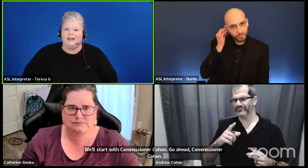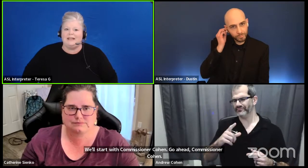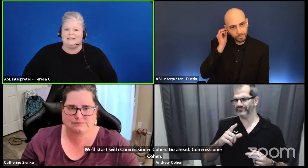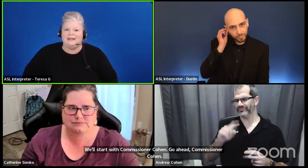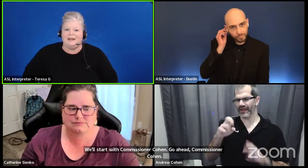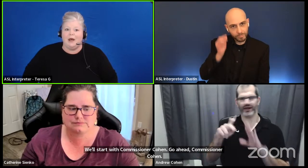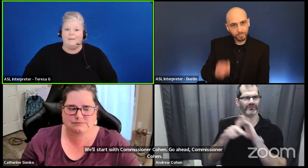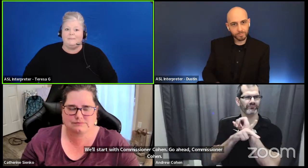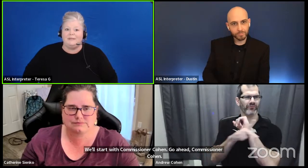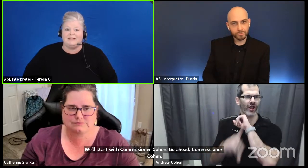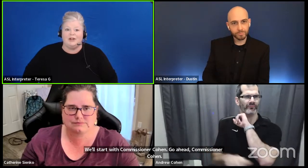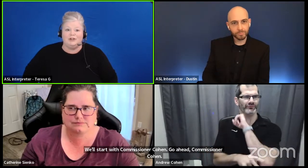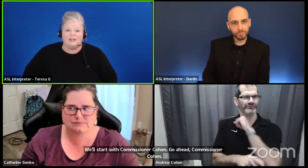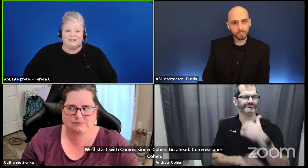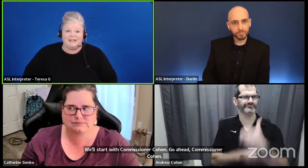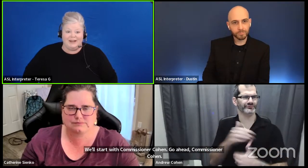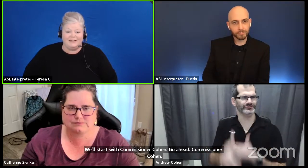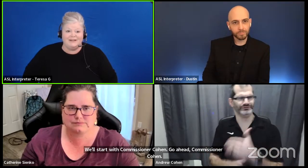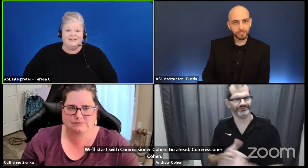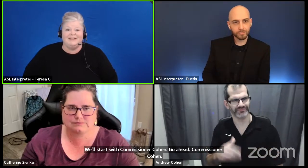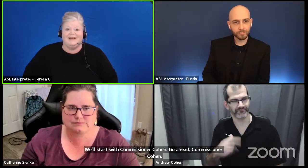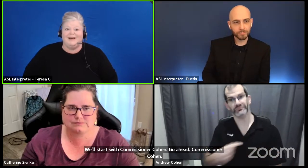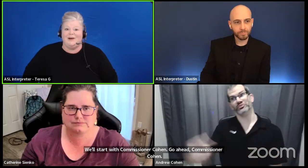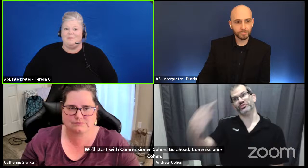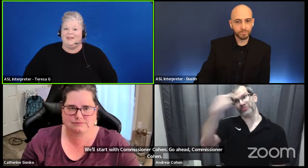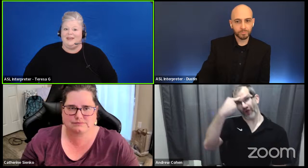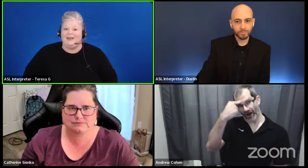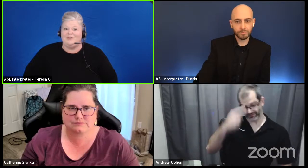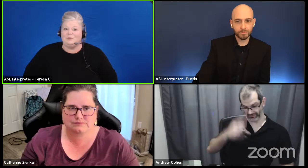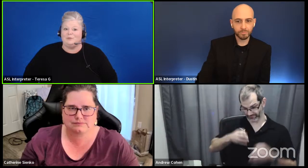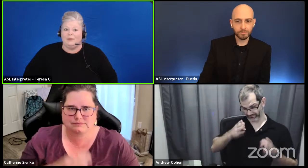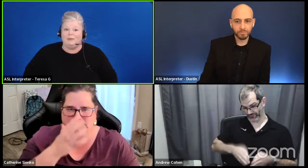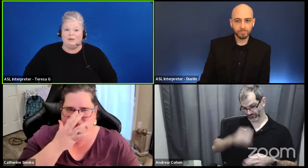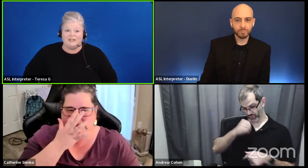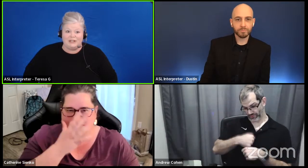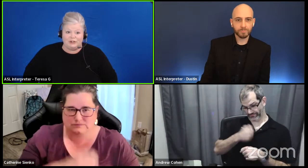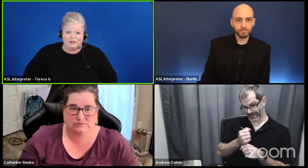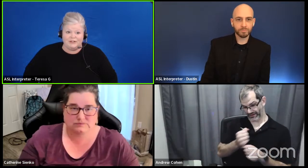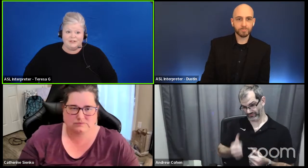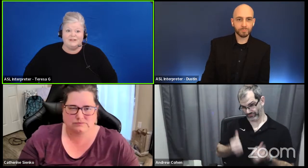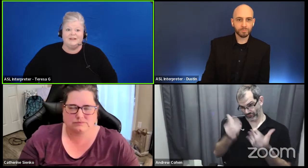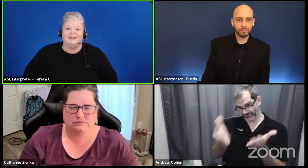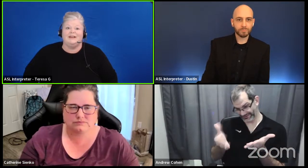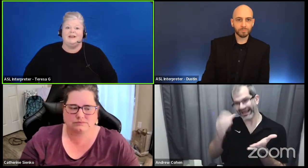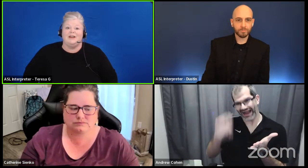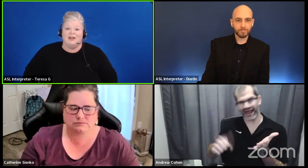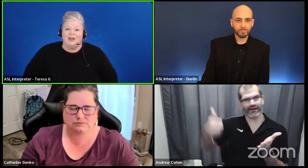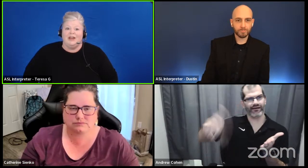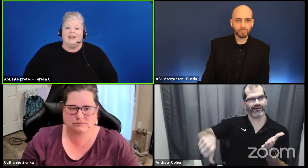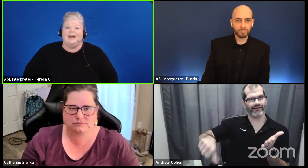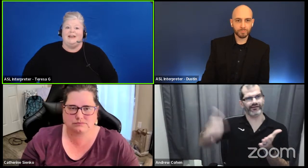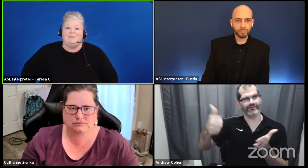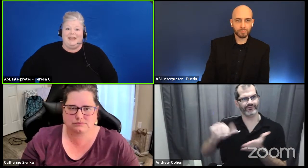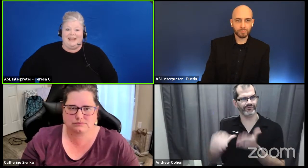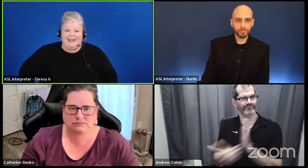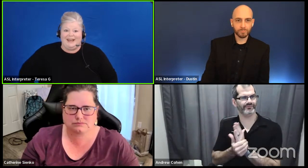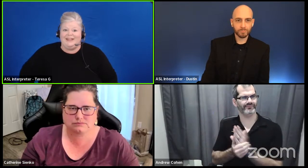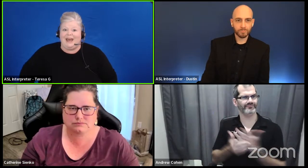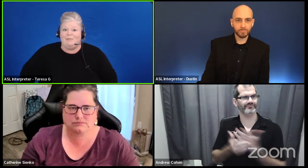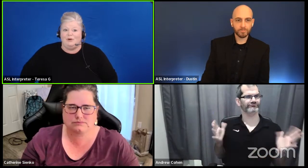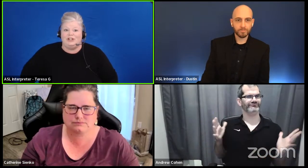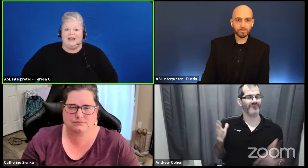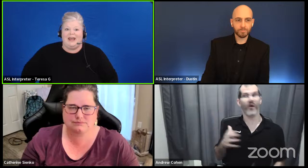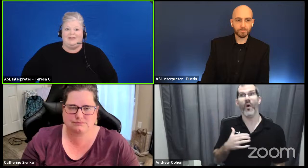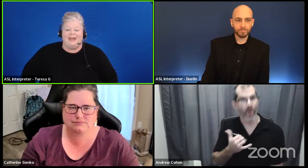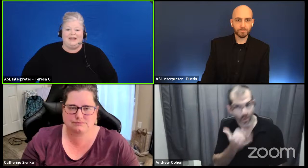sorry that I did misunderstand those parliament procedures and making